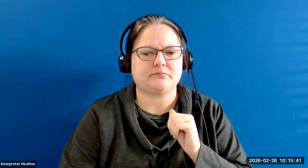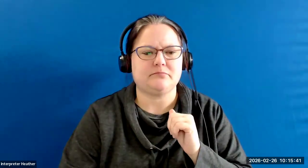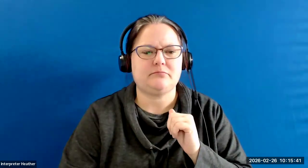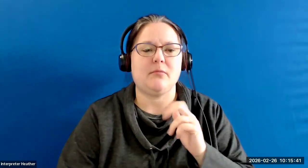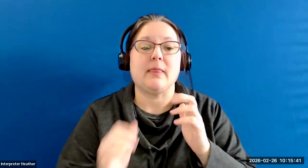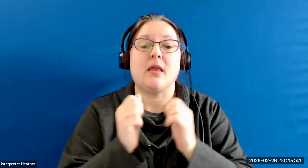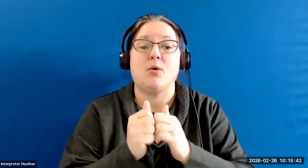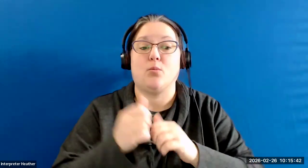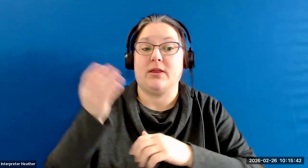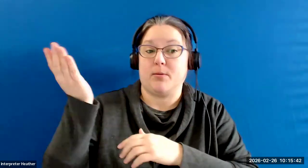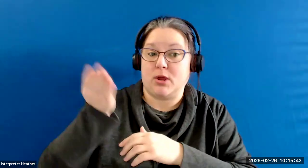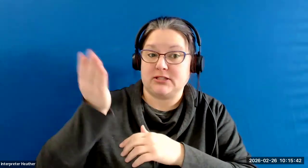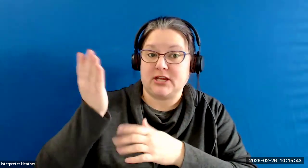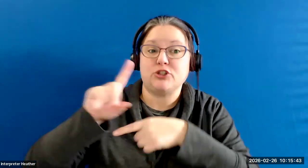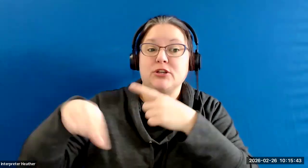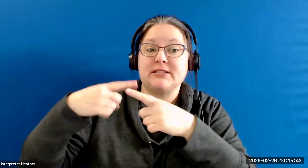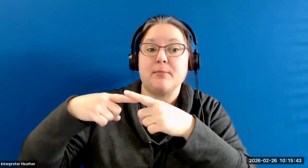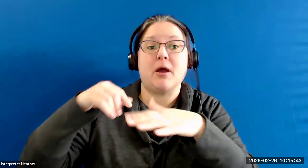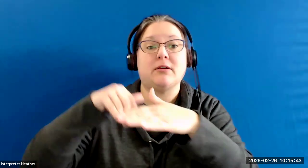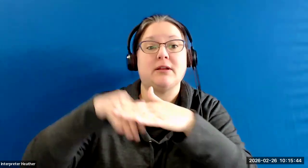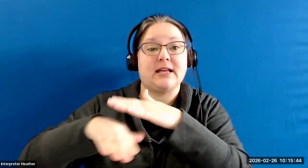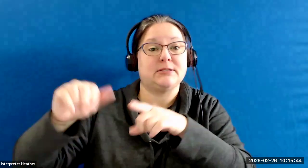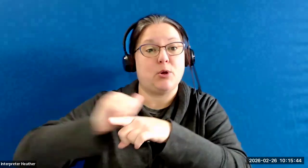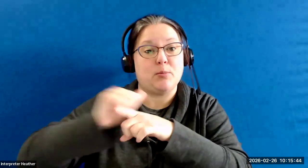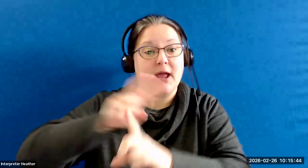Through presentations on accessible practices,